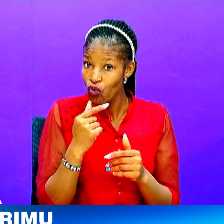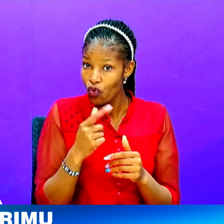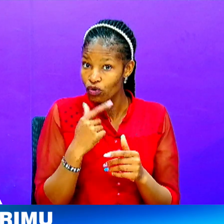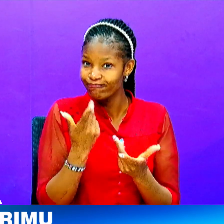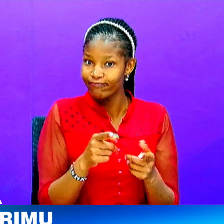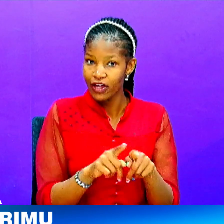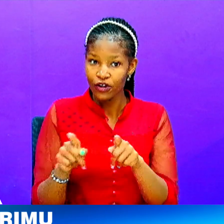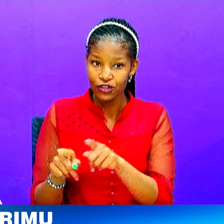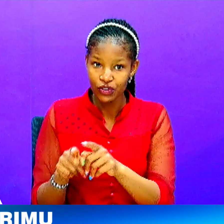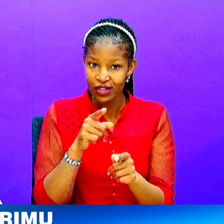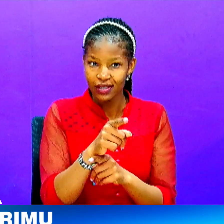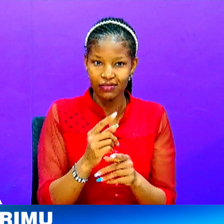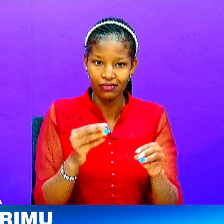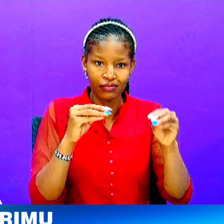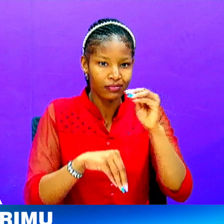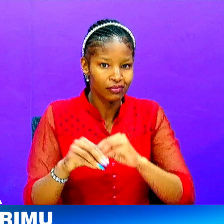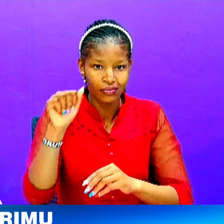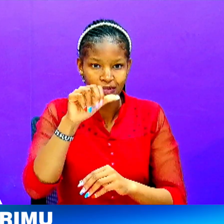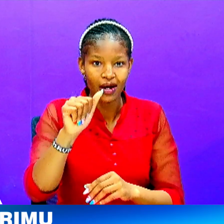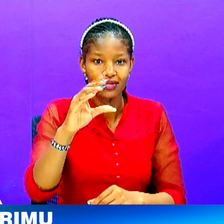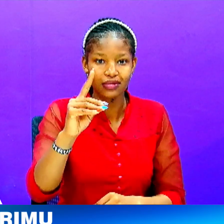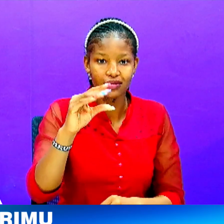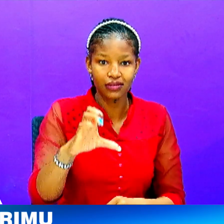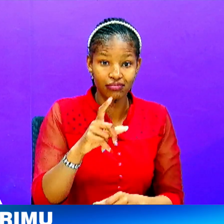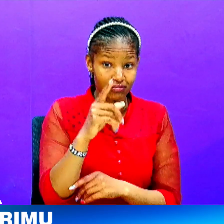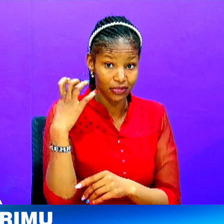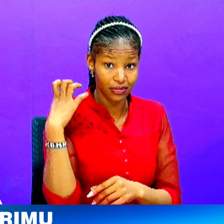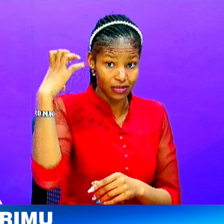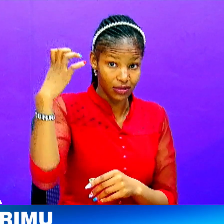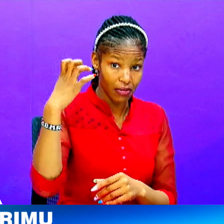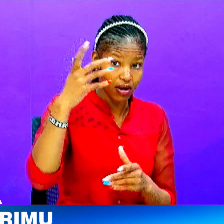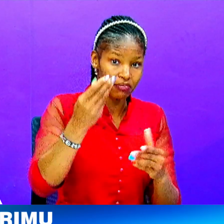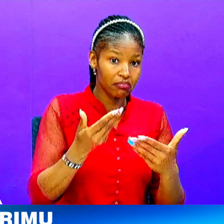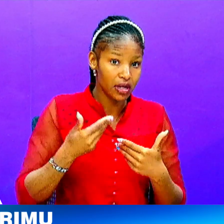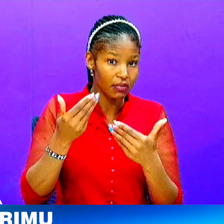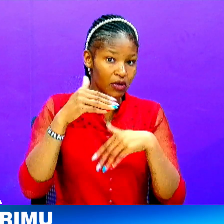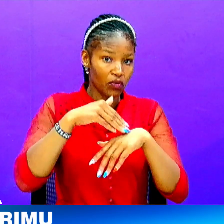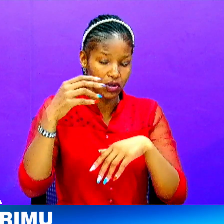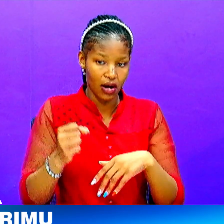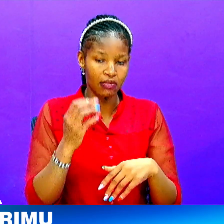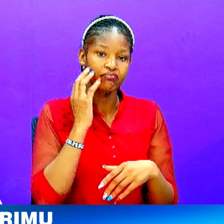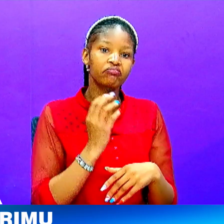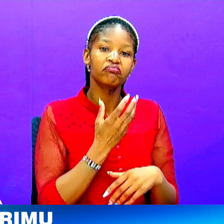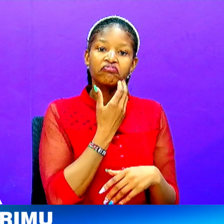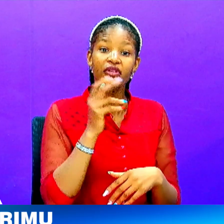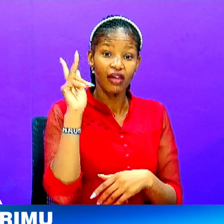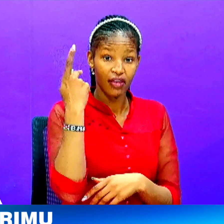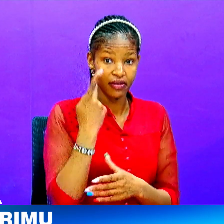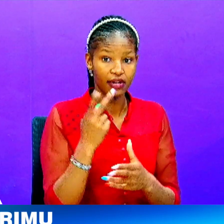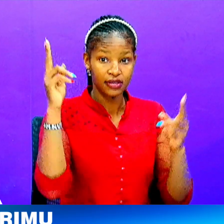Mnangagwa, who is also the current SADC chairperson, was received at the Jomo Kenyatta